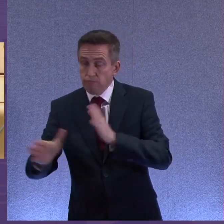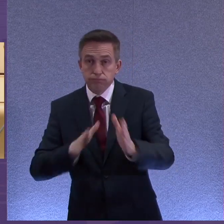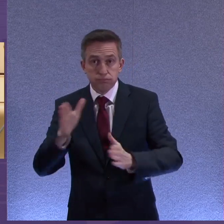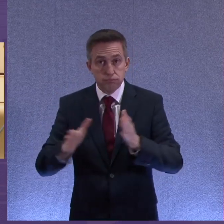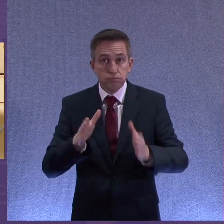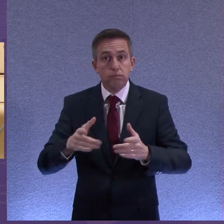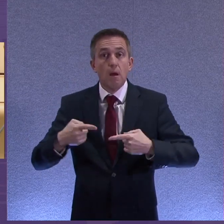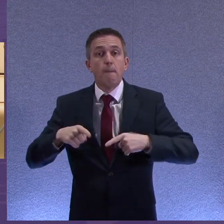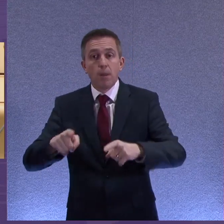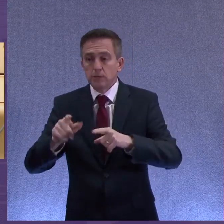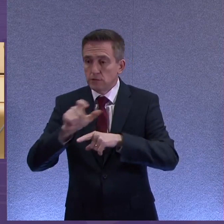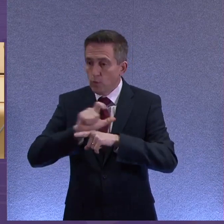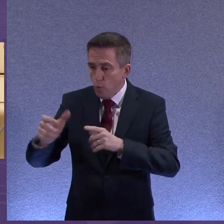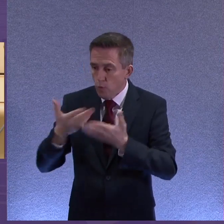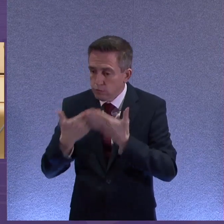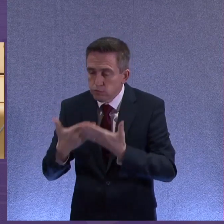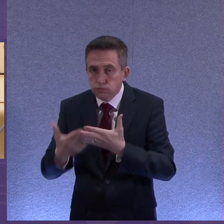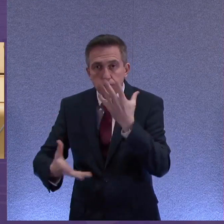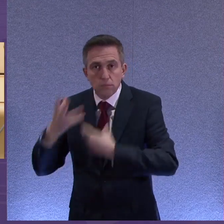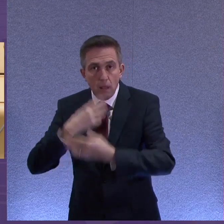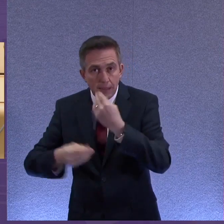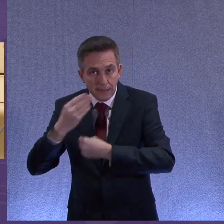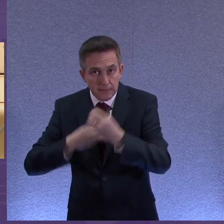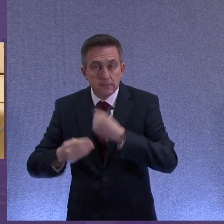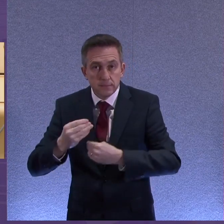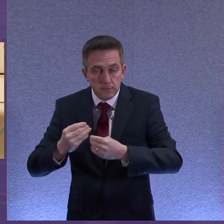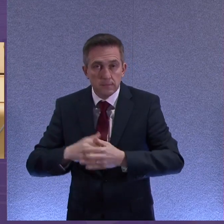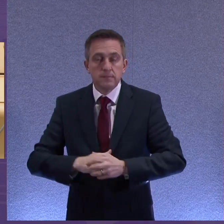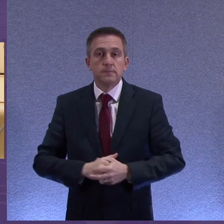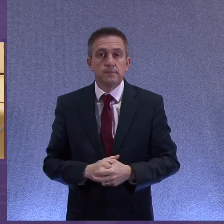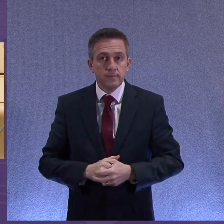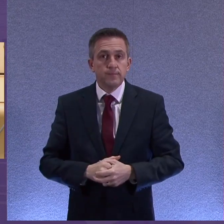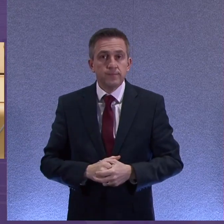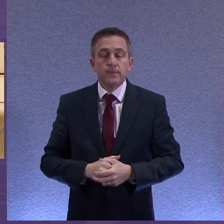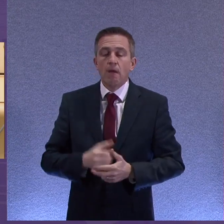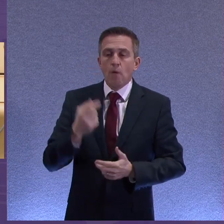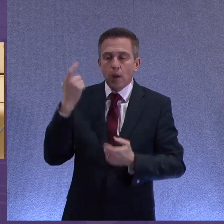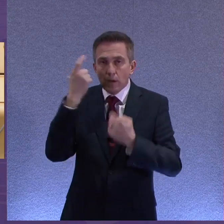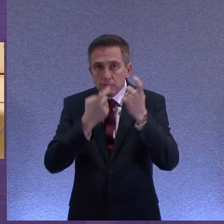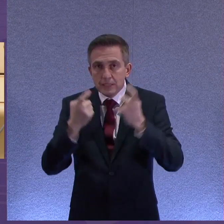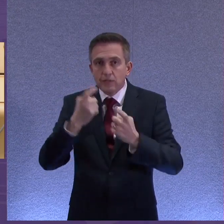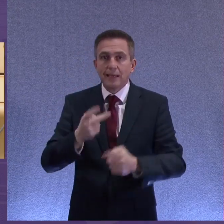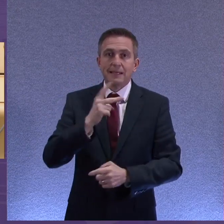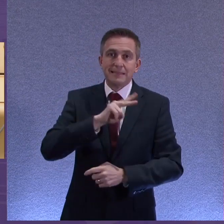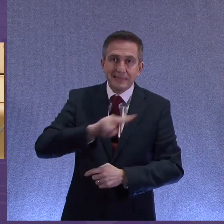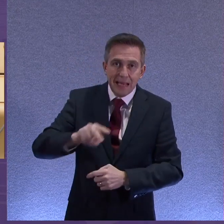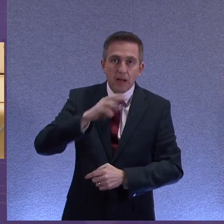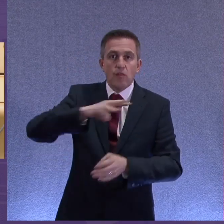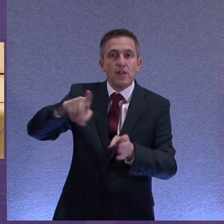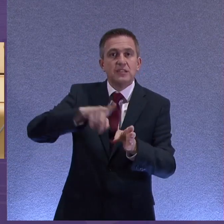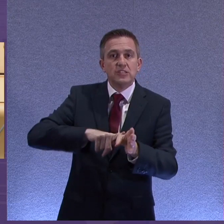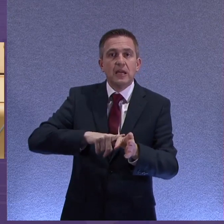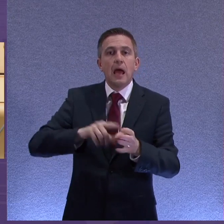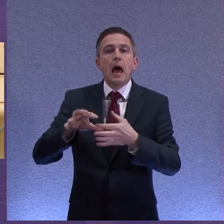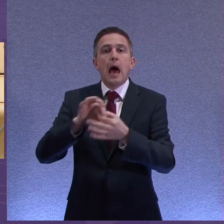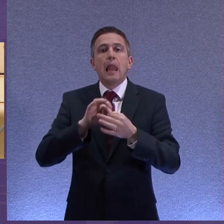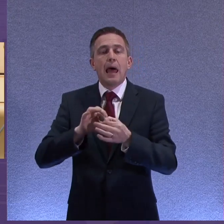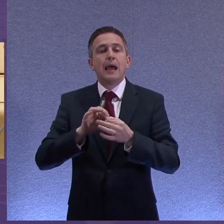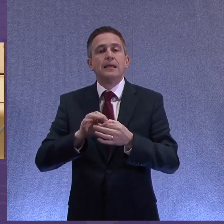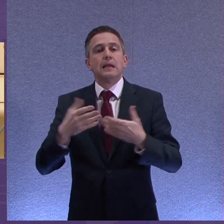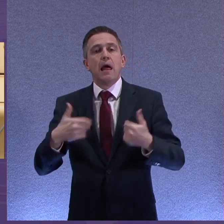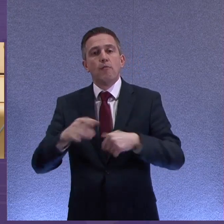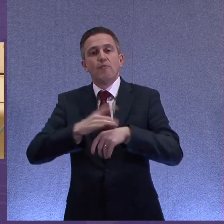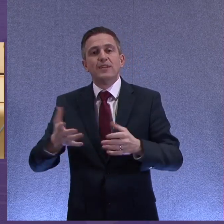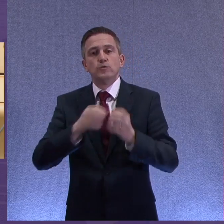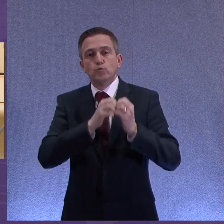with their courses. Discussions are ongoing on the use of second and third year allied health professional students, but I hope